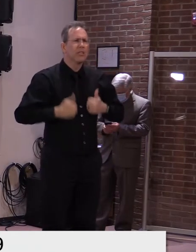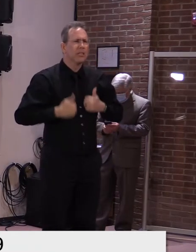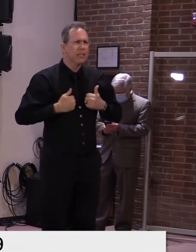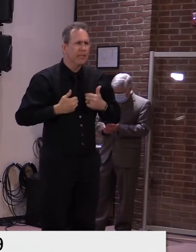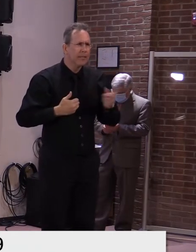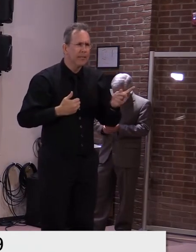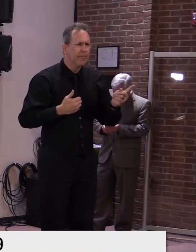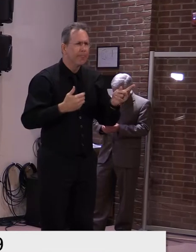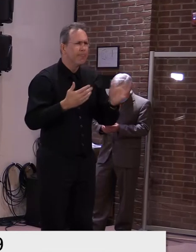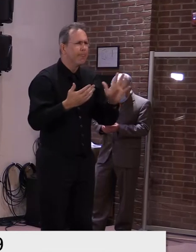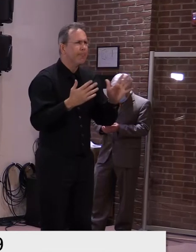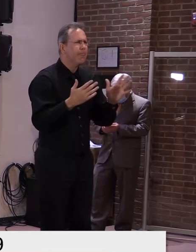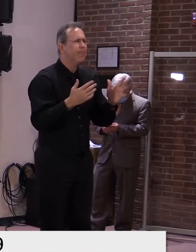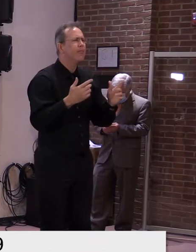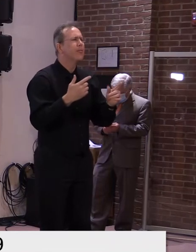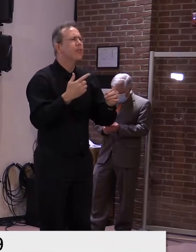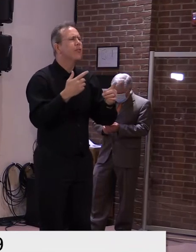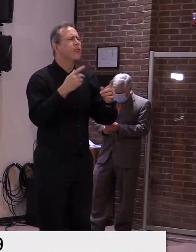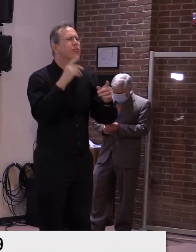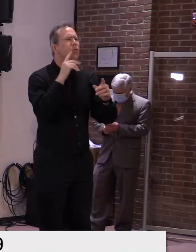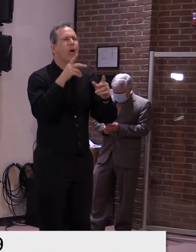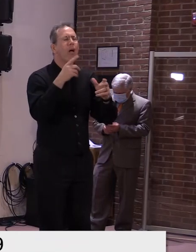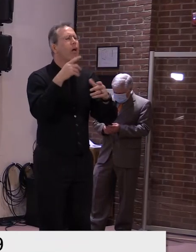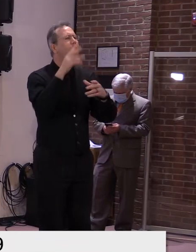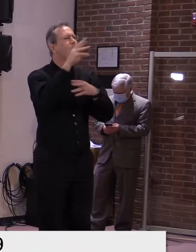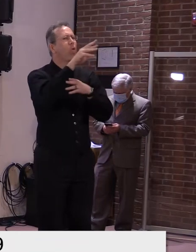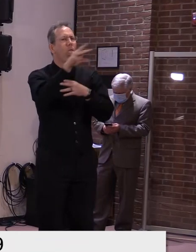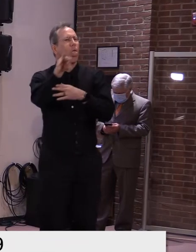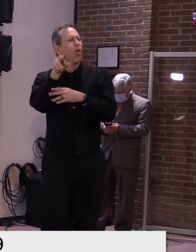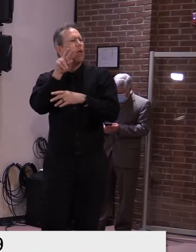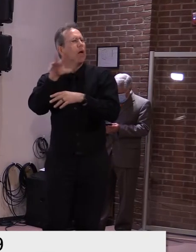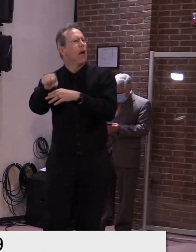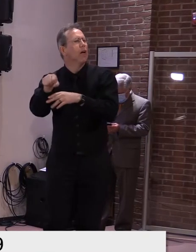So. I'm hopeful, and this is more of